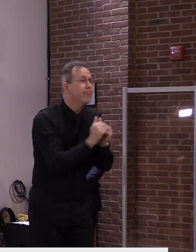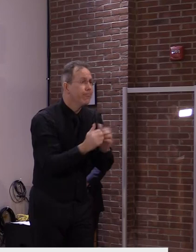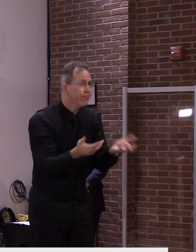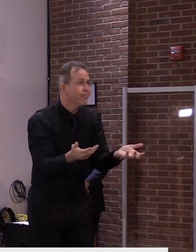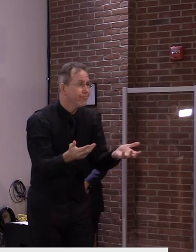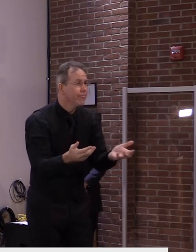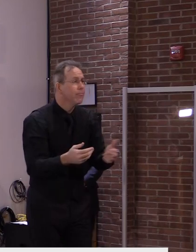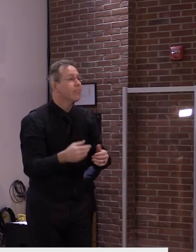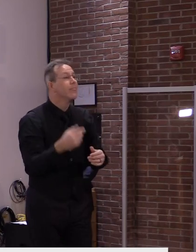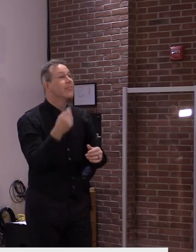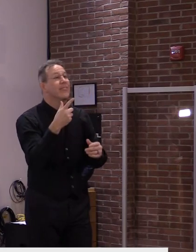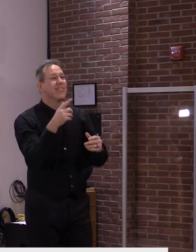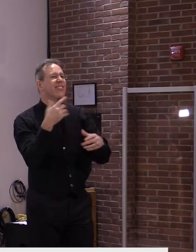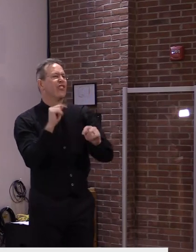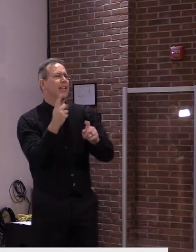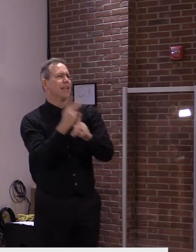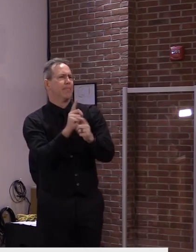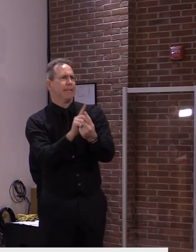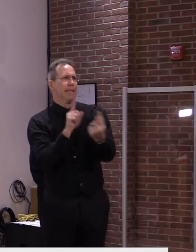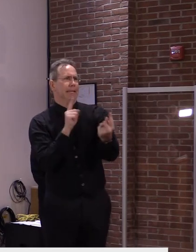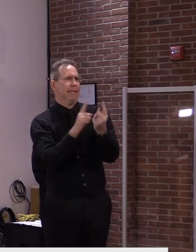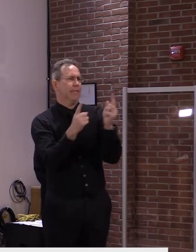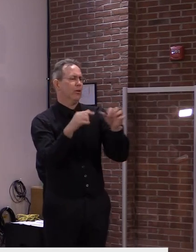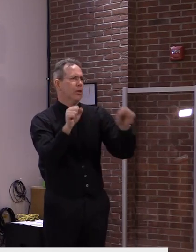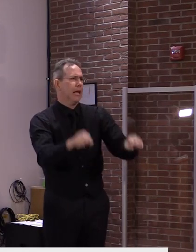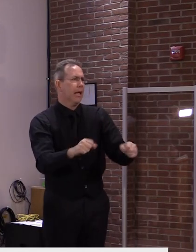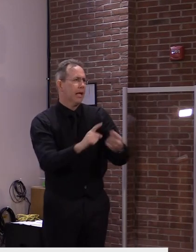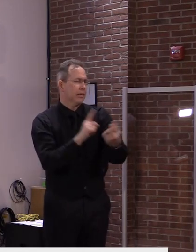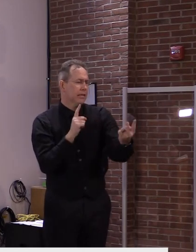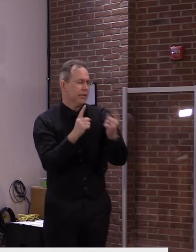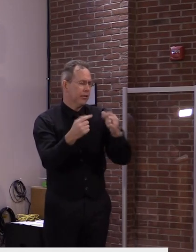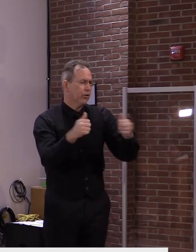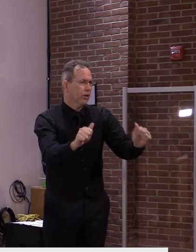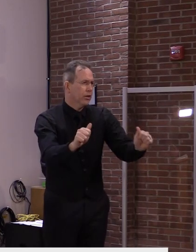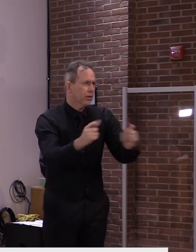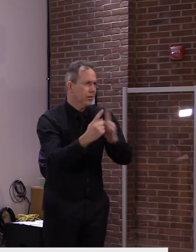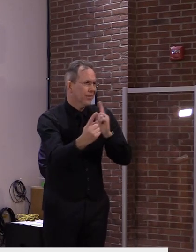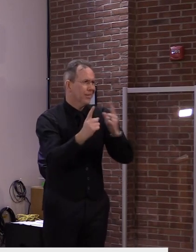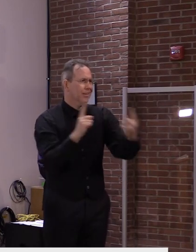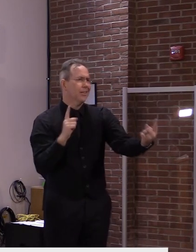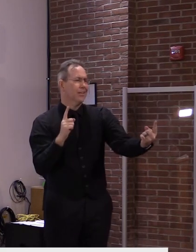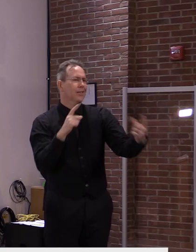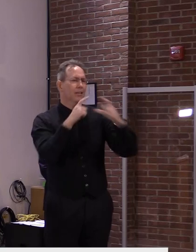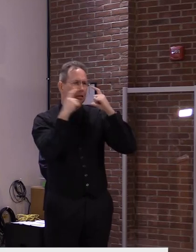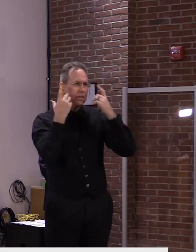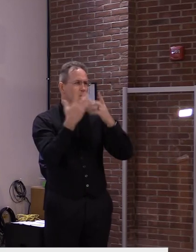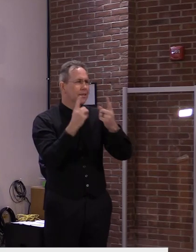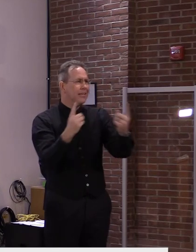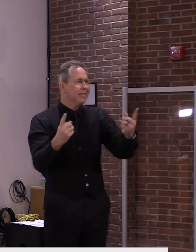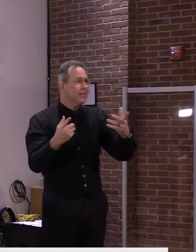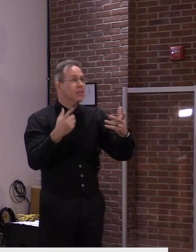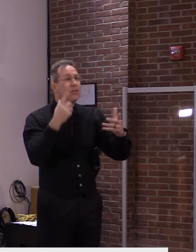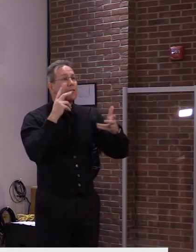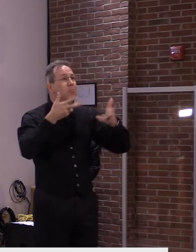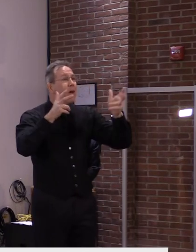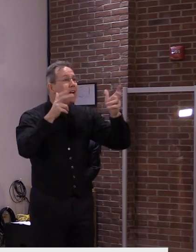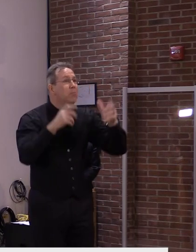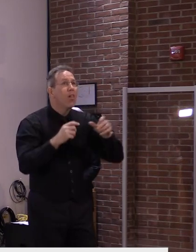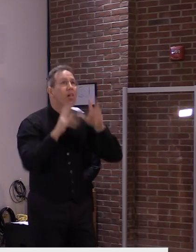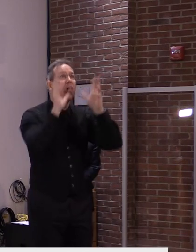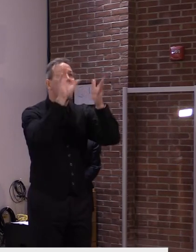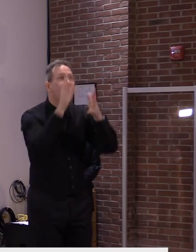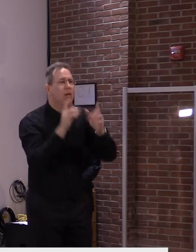playing on the court, and they're going to have their mask on at all times. So I understand where